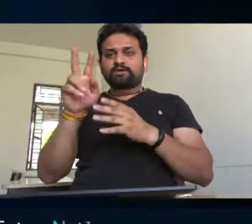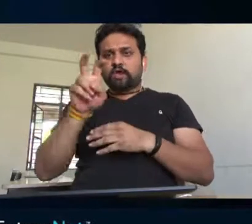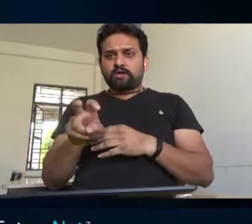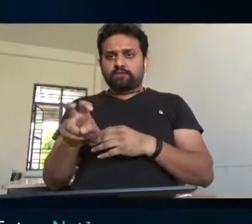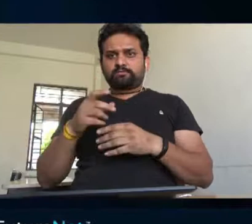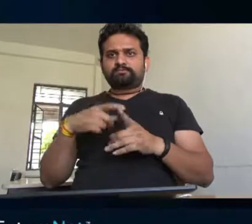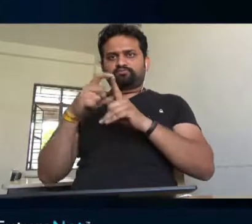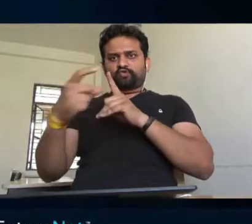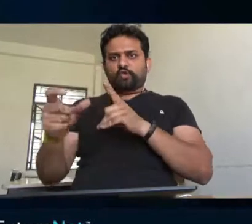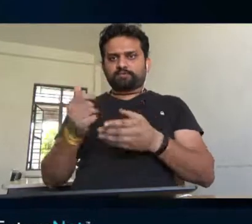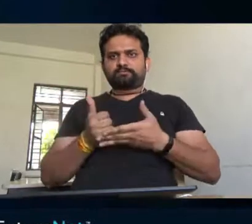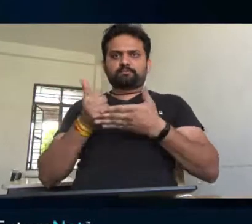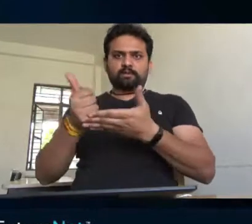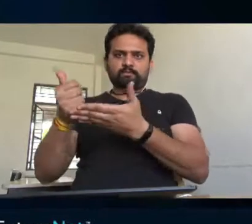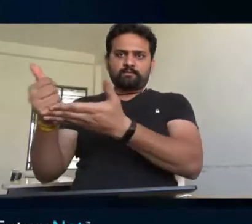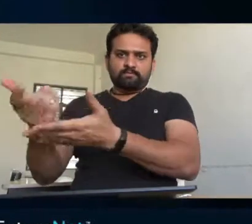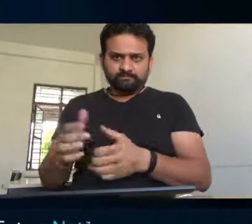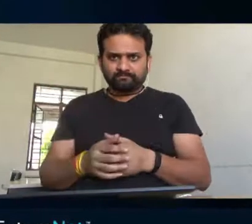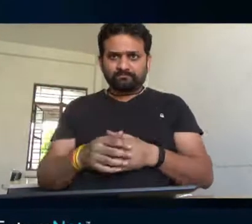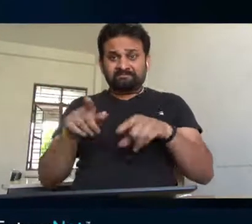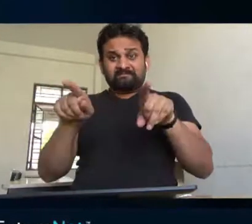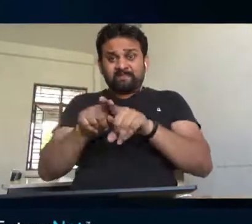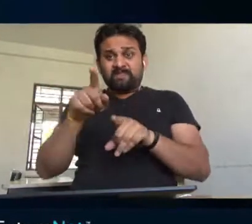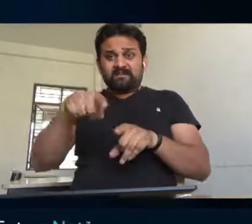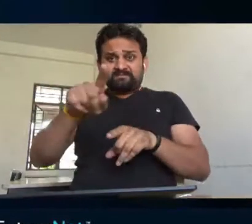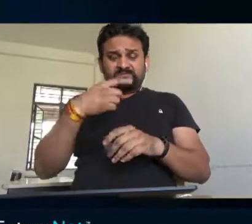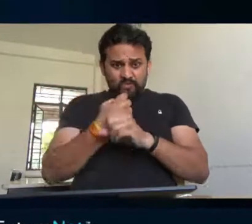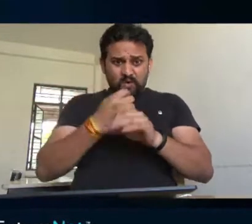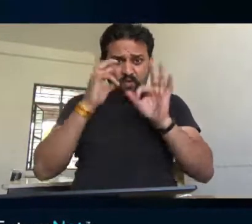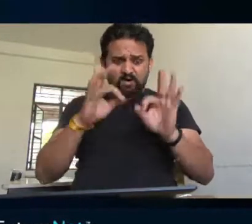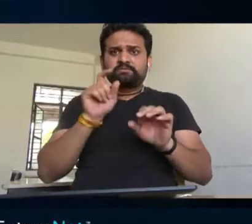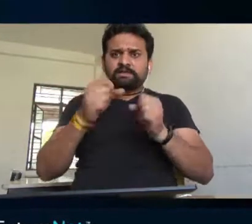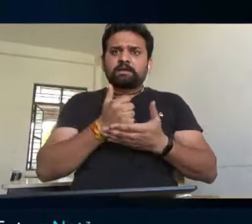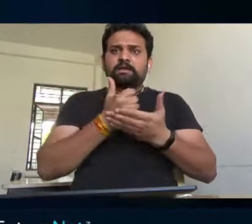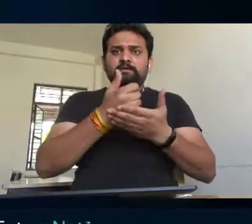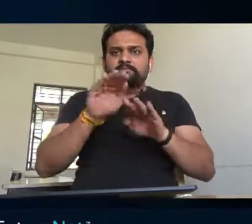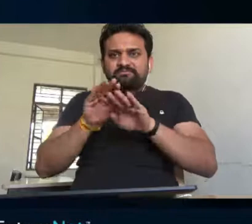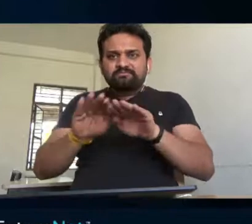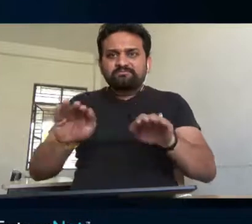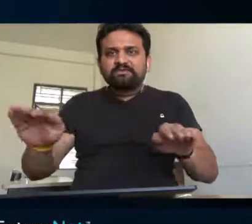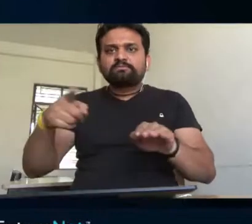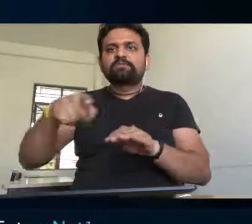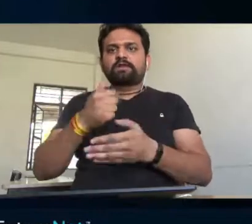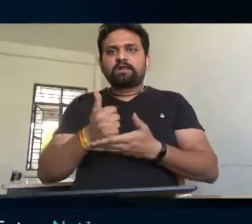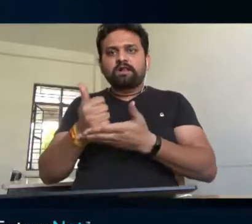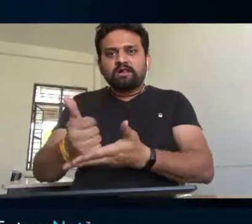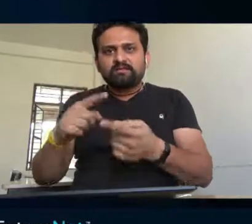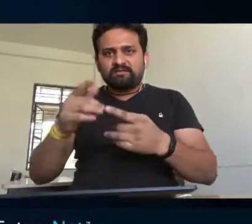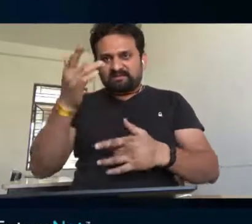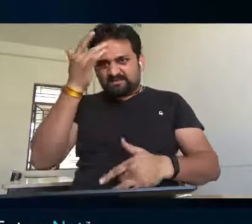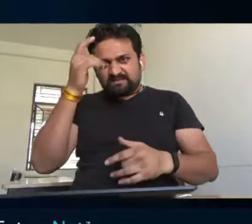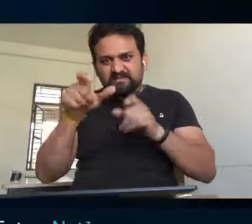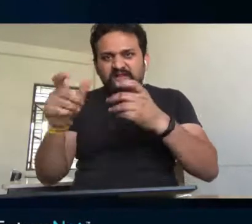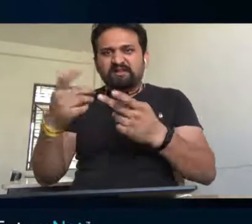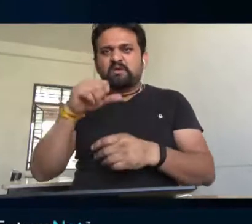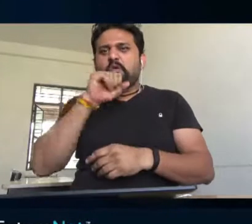invest, we give to the people, and to these people, they can't help themselves. You, ladies and gentlemen, I